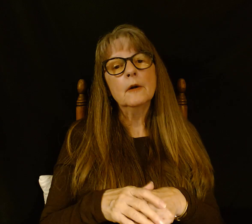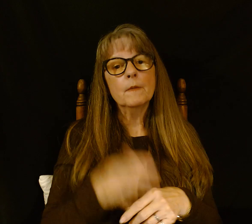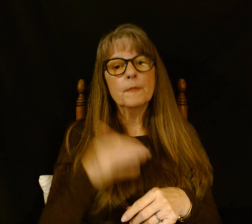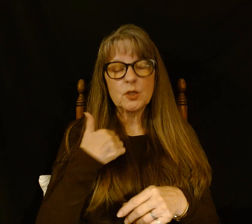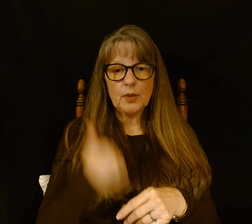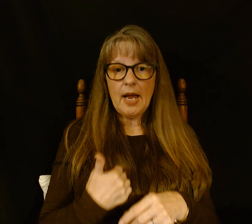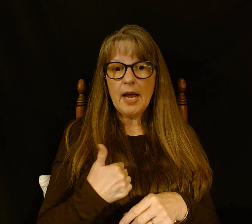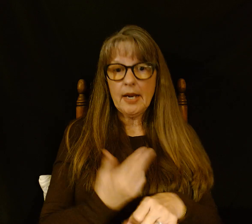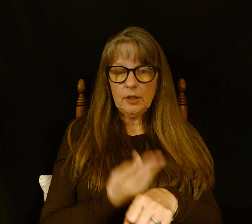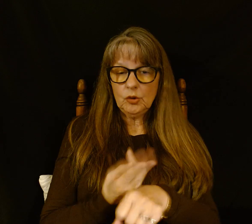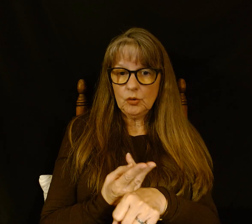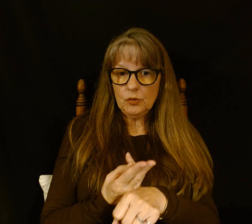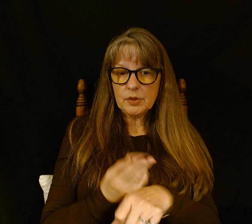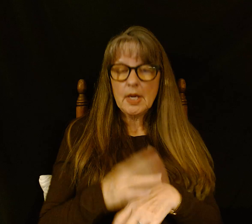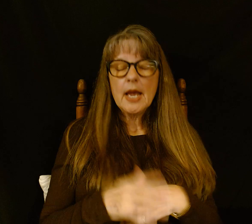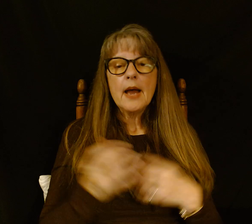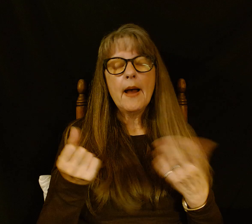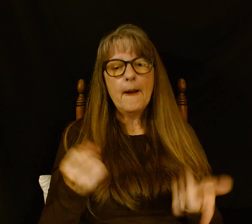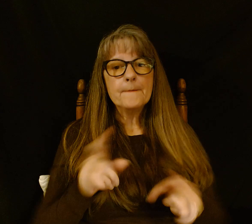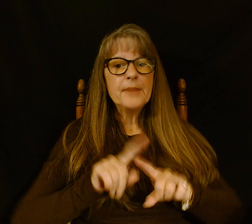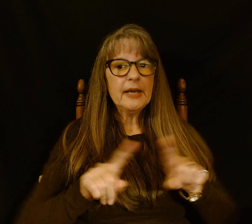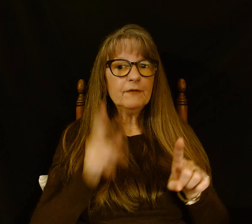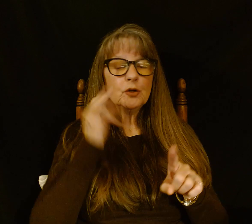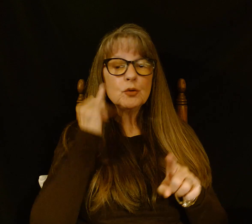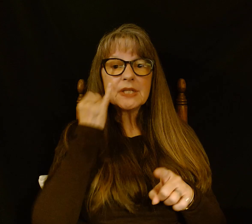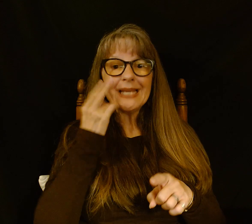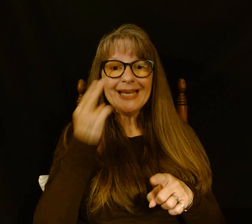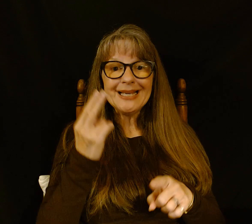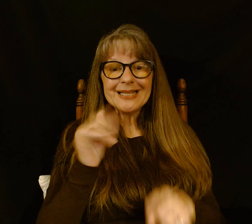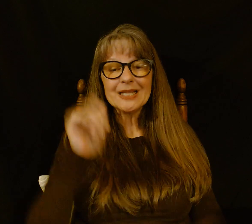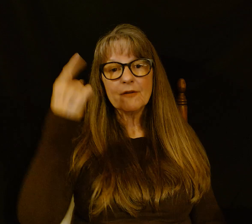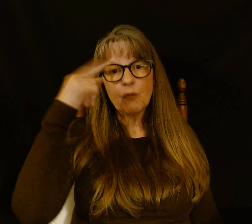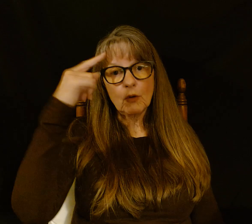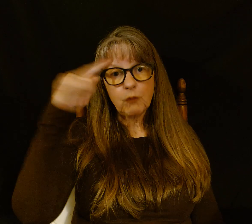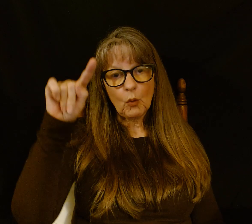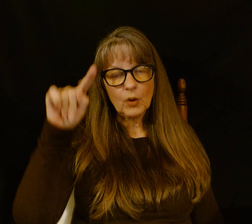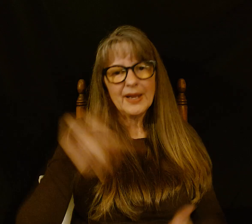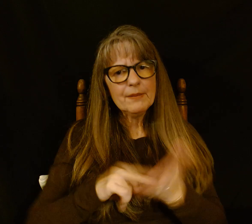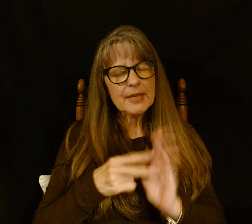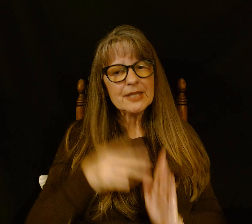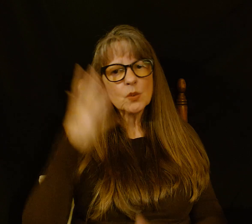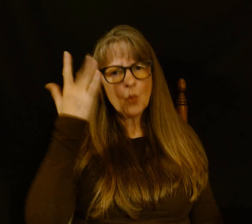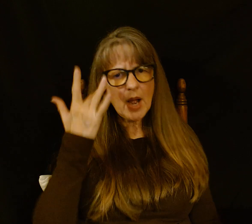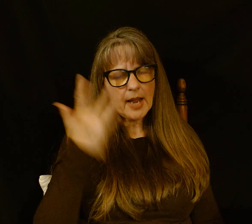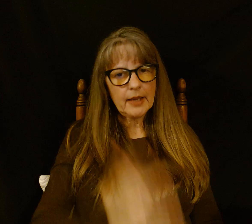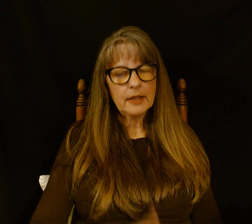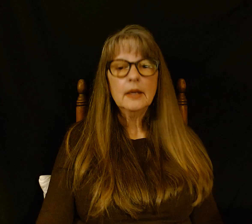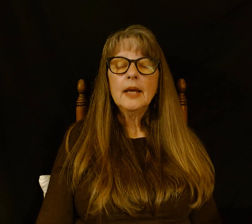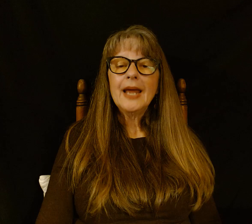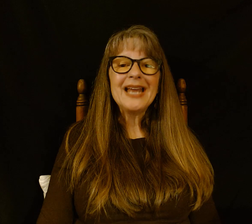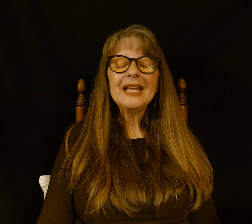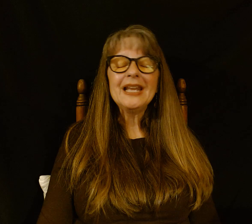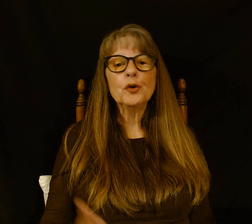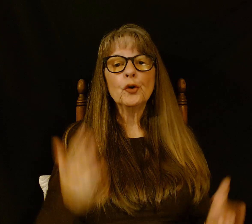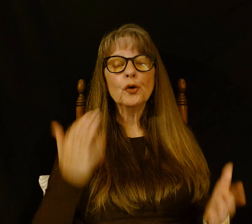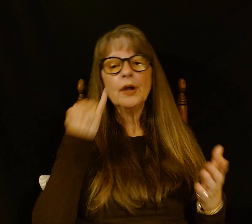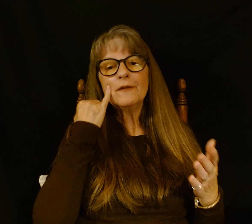That's what I use. But if you see it 4-4, it means why. And if you